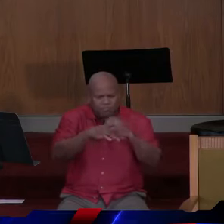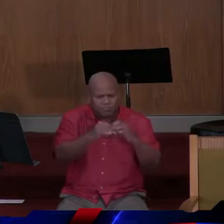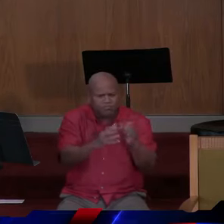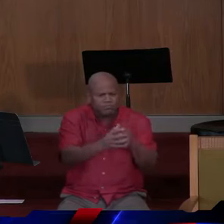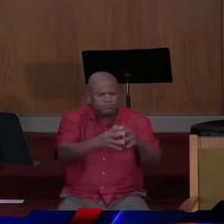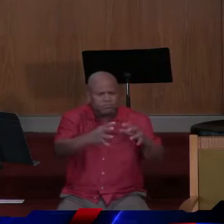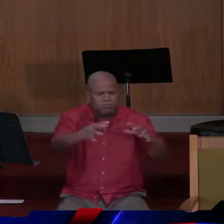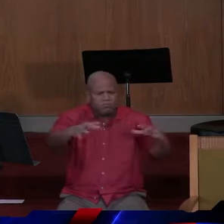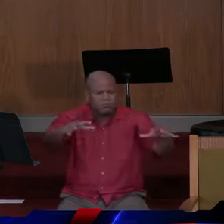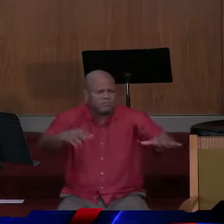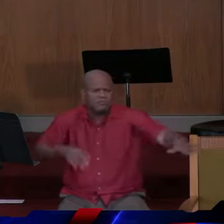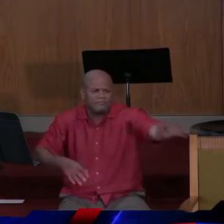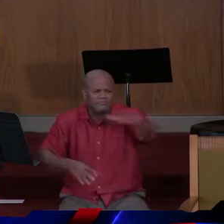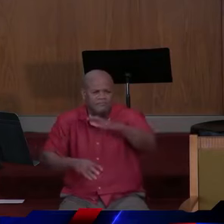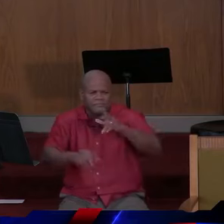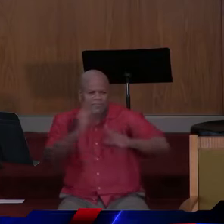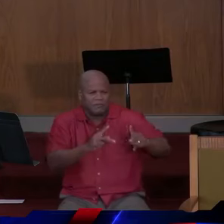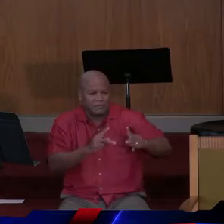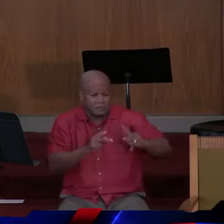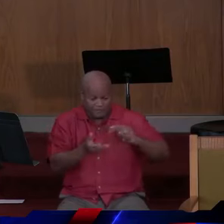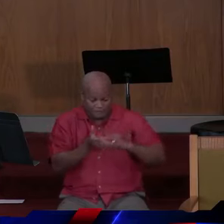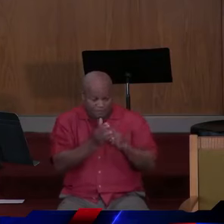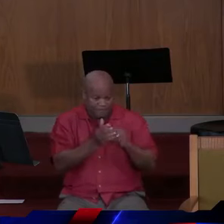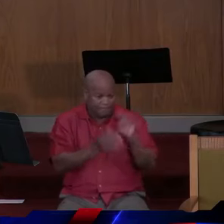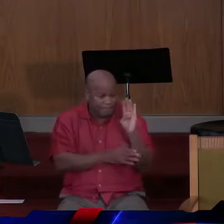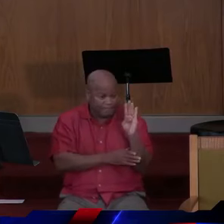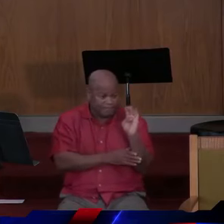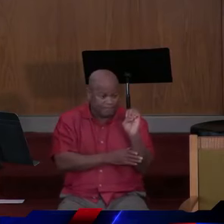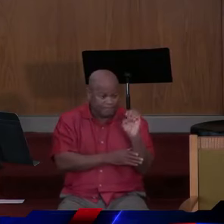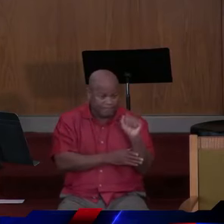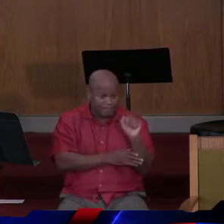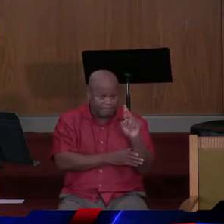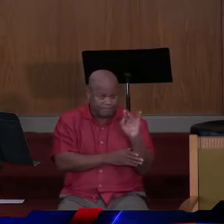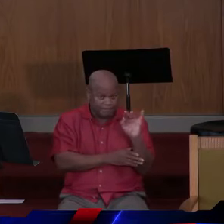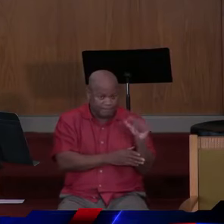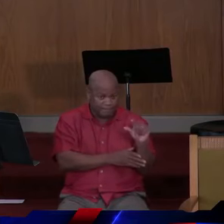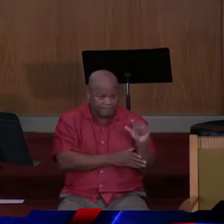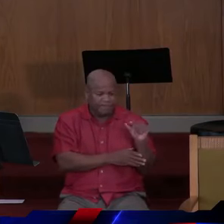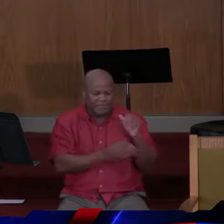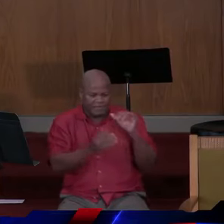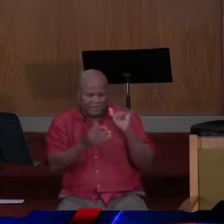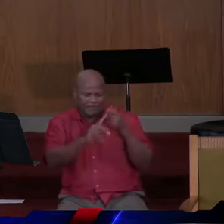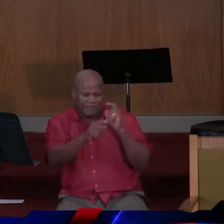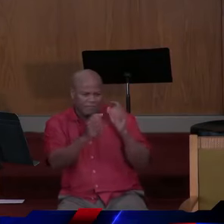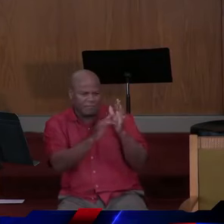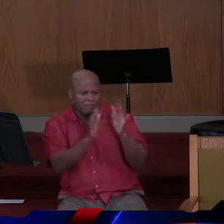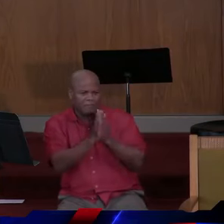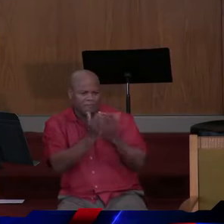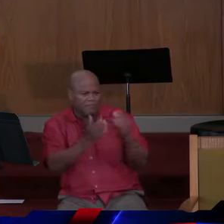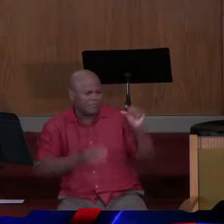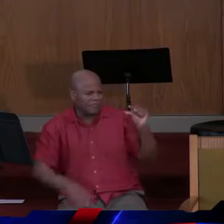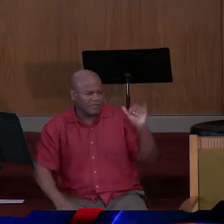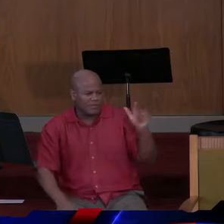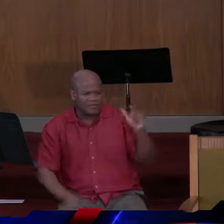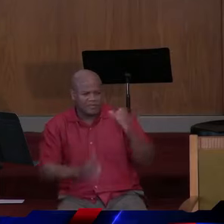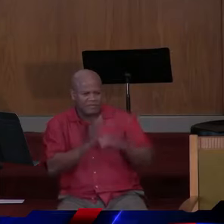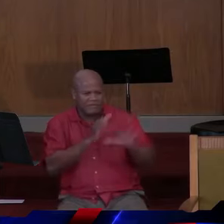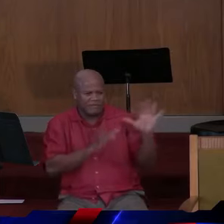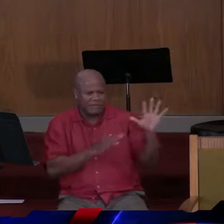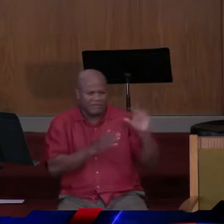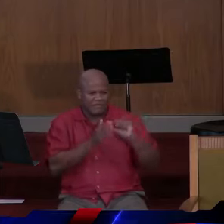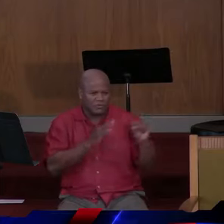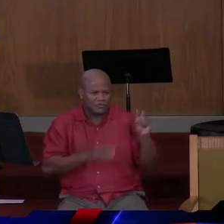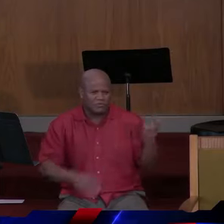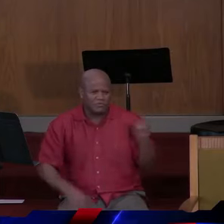by bearing fruit. It's Galatians 5:20-22. He said,